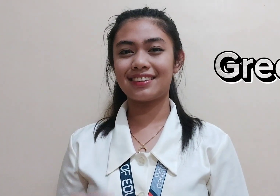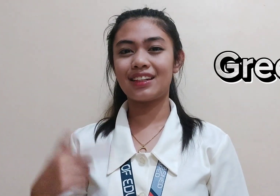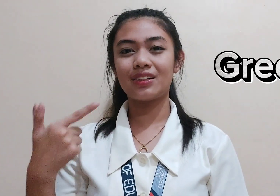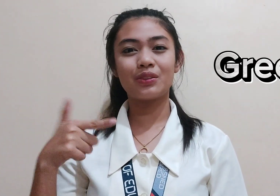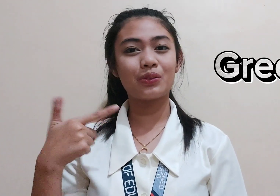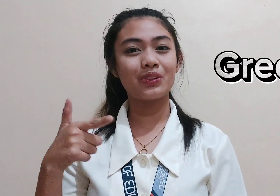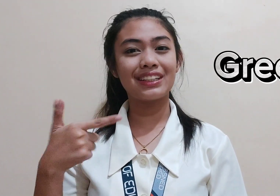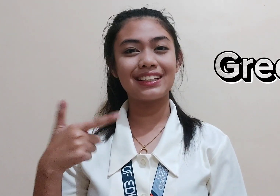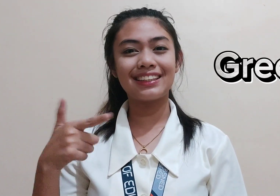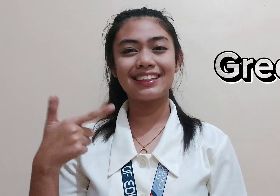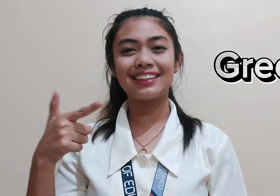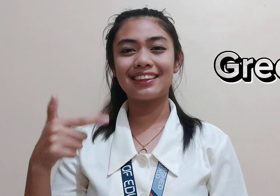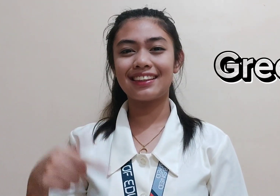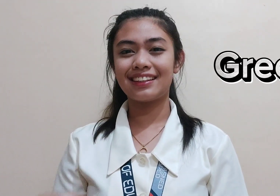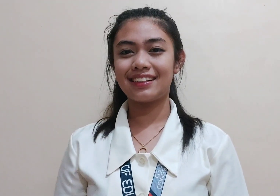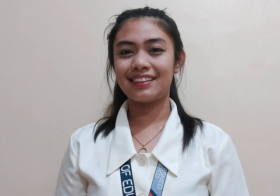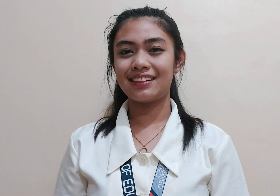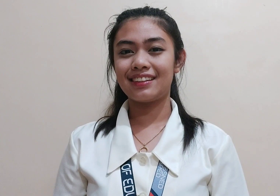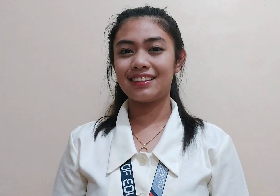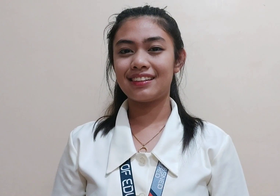Green, green.